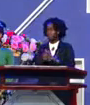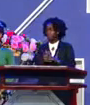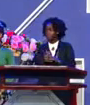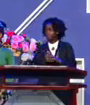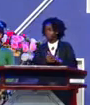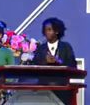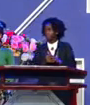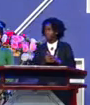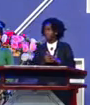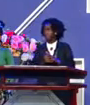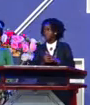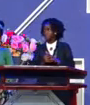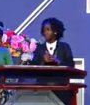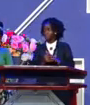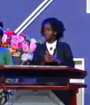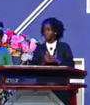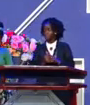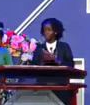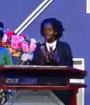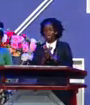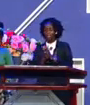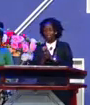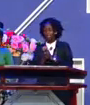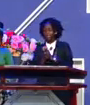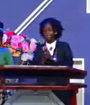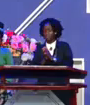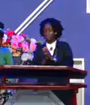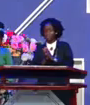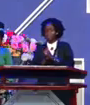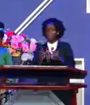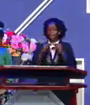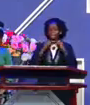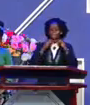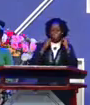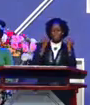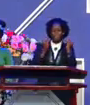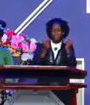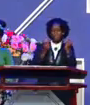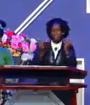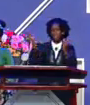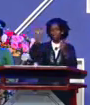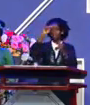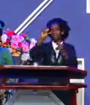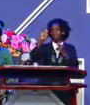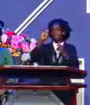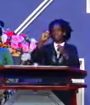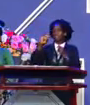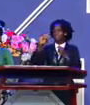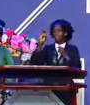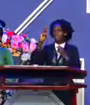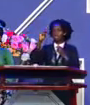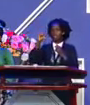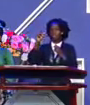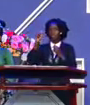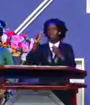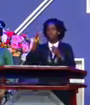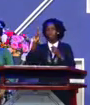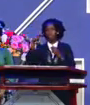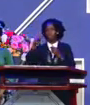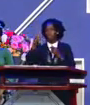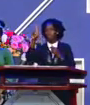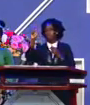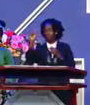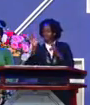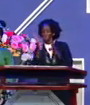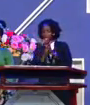ministers. Bakadde musumba Semakula awamu ne team y'abasumba ba branches abali ebbali eyo.